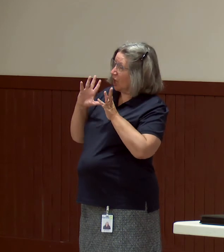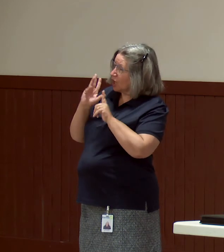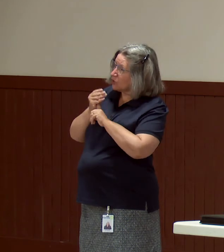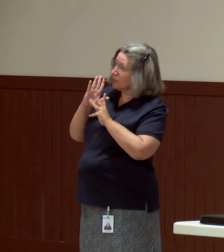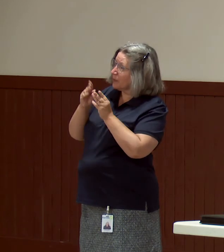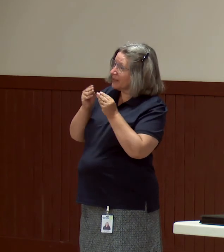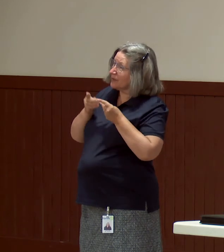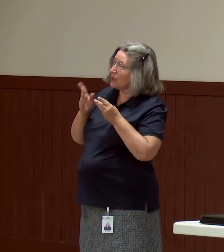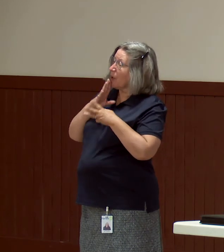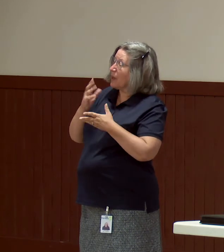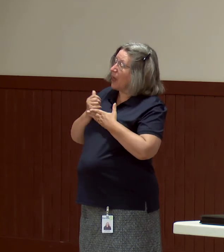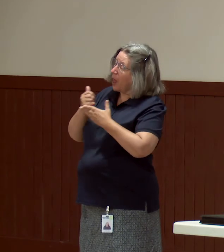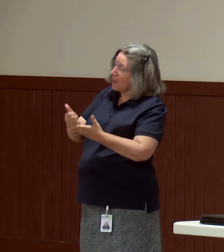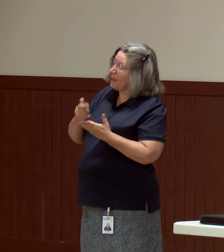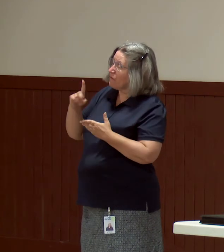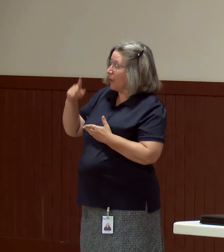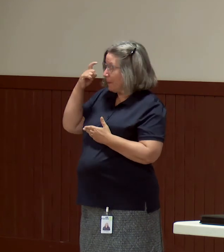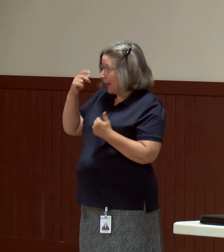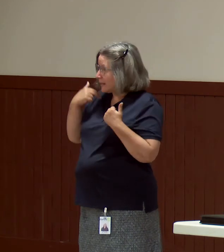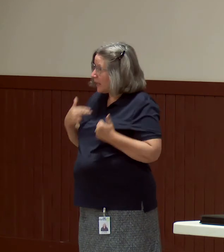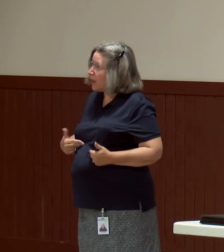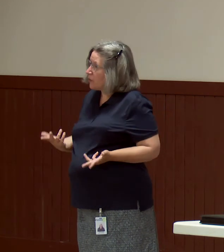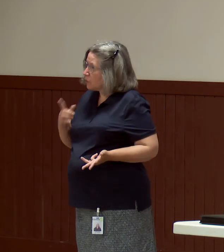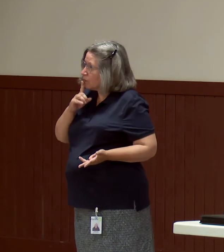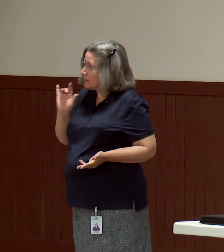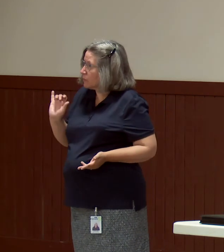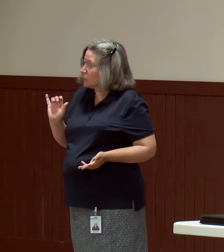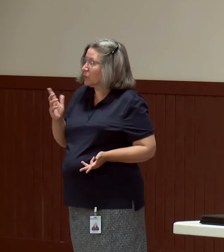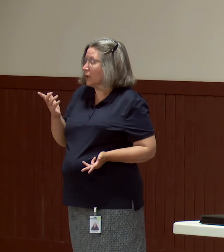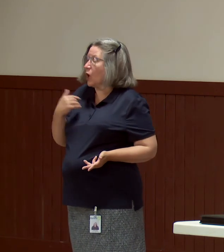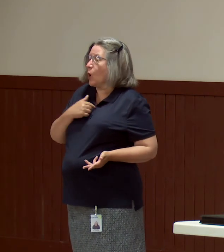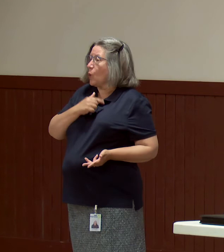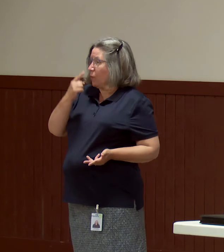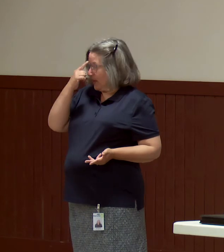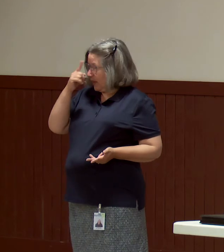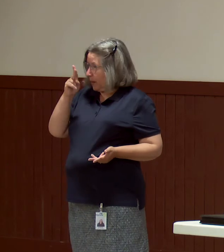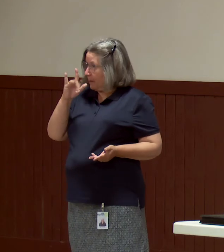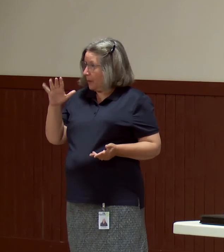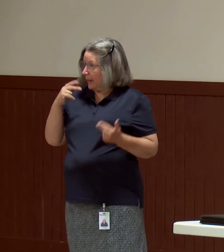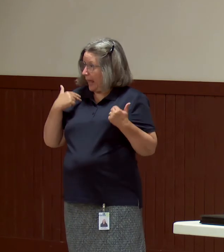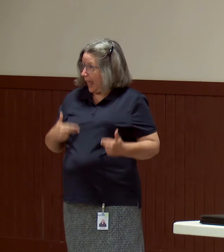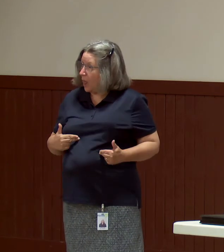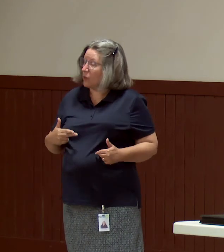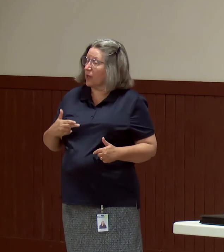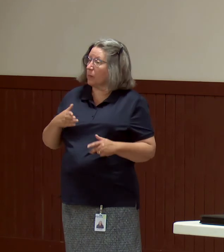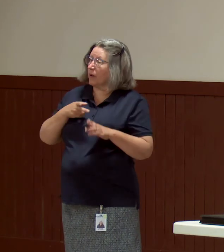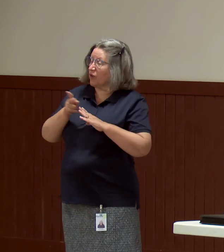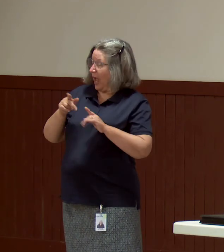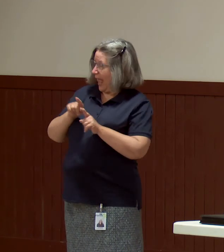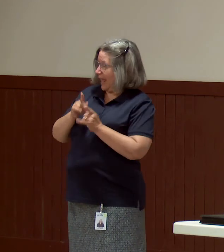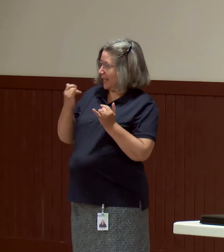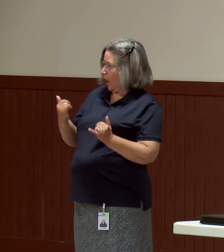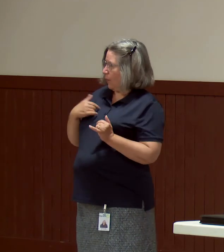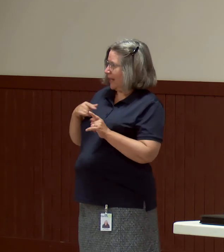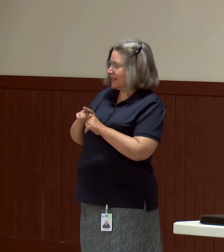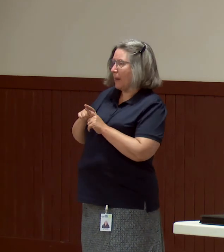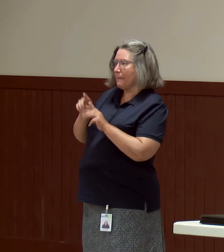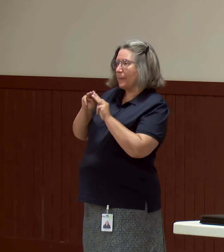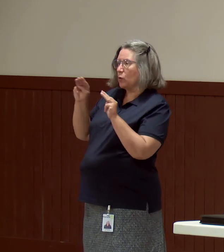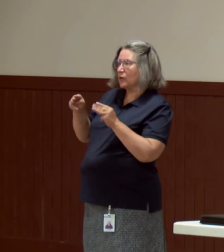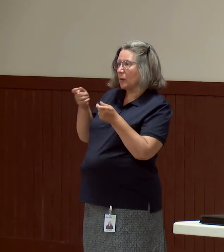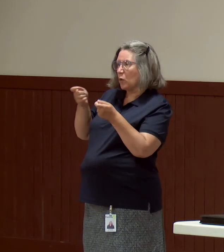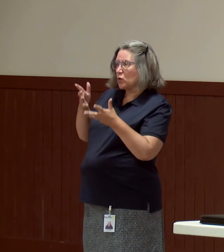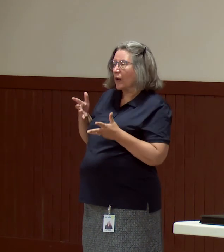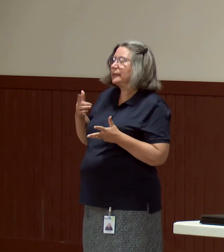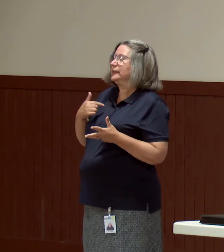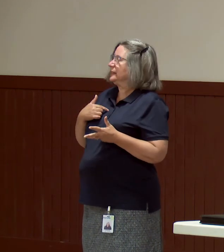health. I mean, that's something we don't often think about, but as a public health professional myself, now as a museum director, I can tell you that the